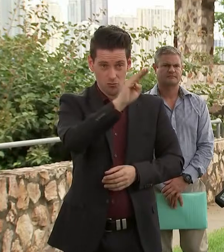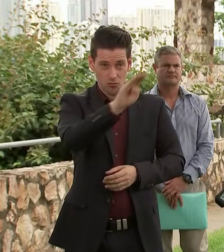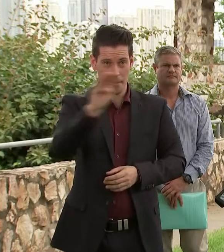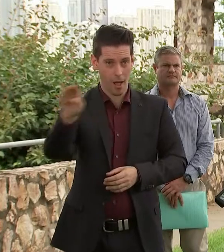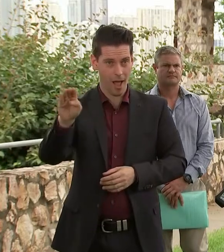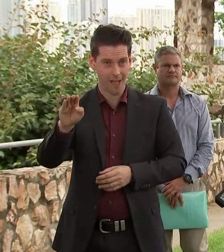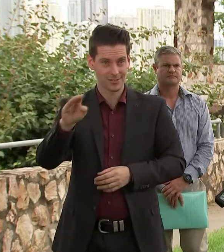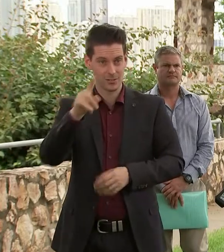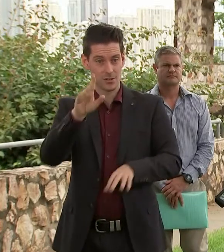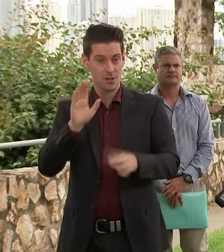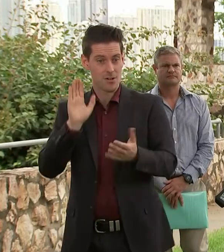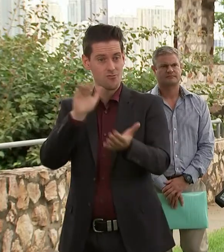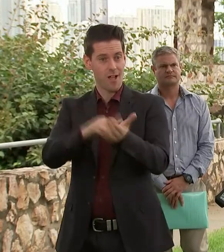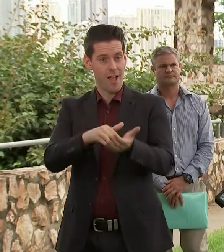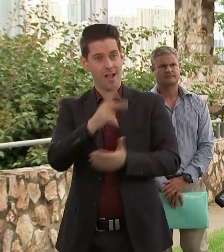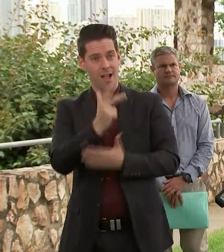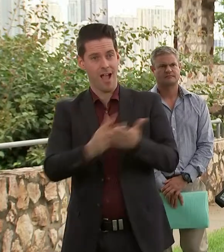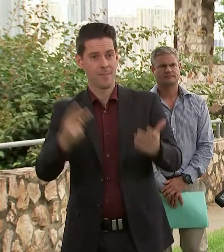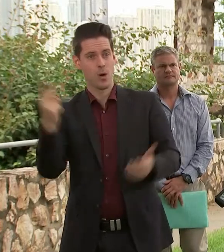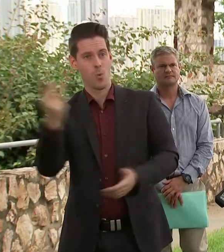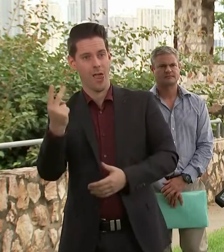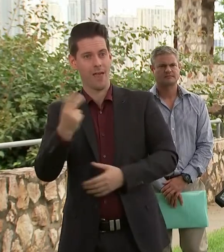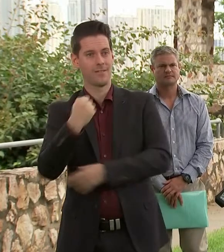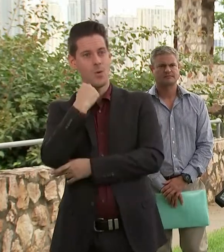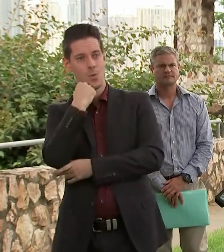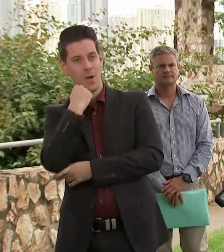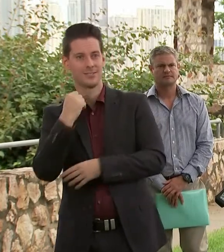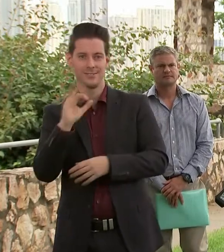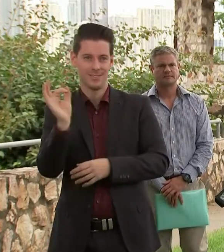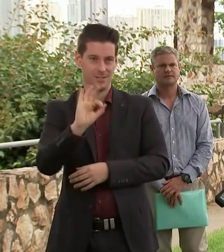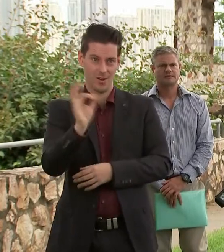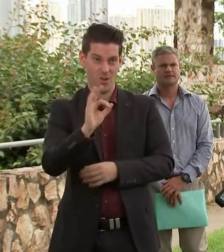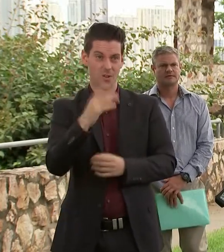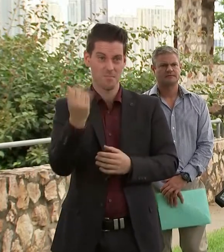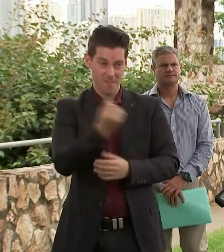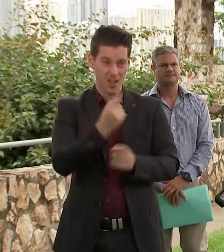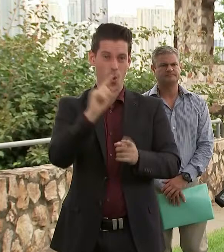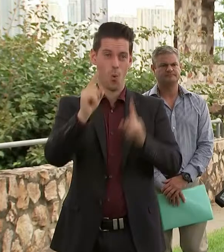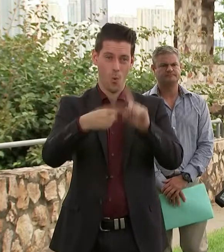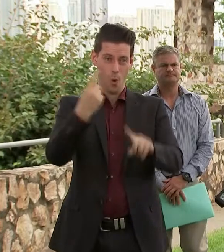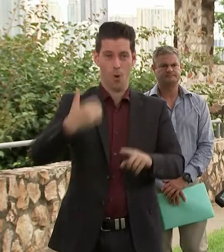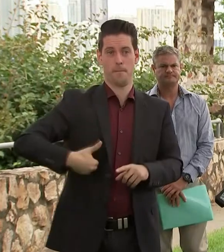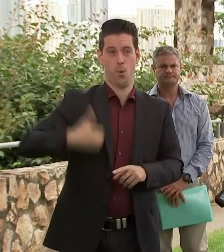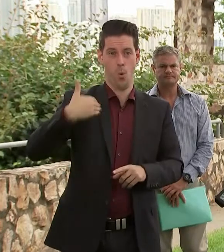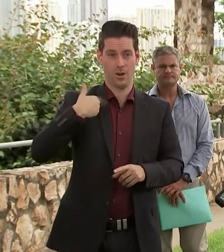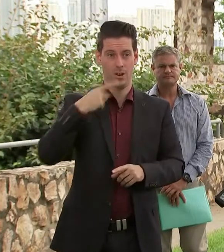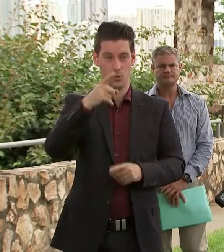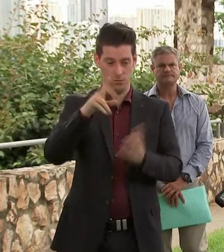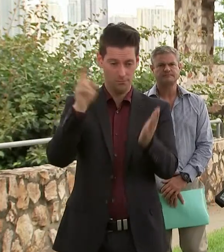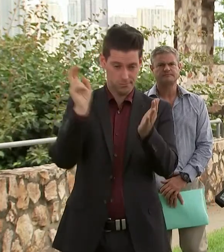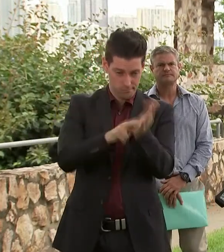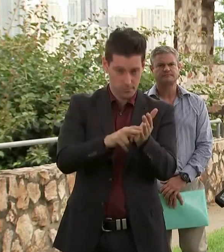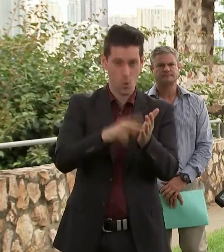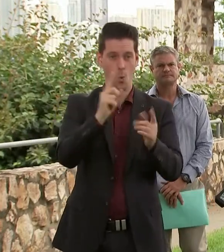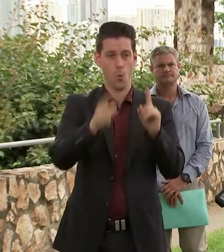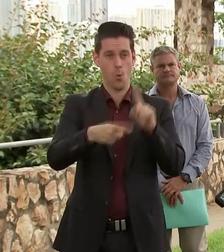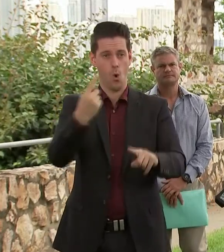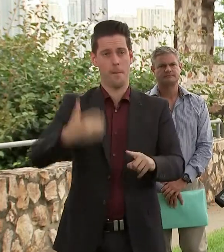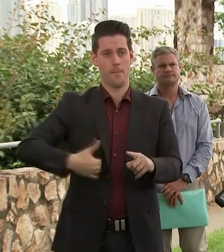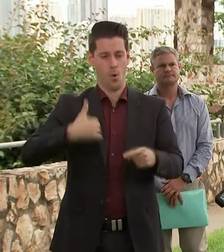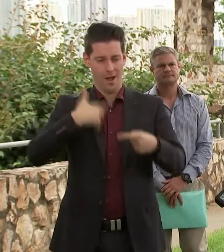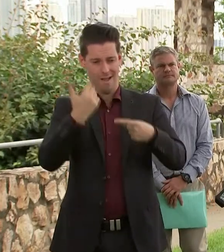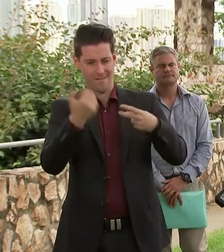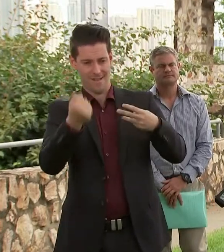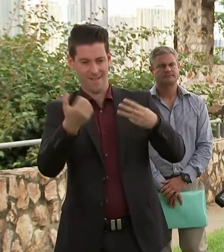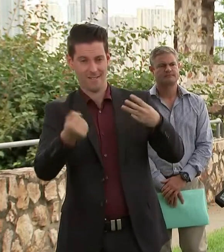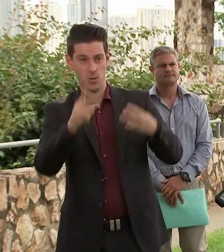before 1 a.m. under the new system, because you're making a declaration, a legal declaration from 1 a.m. So if you turn